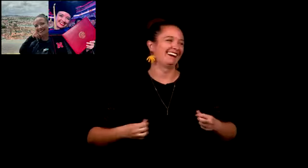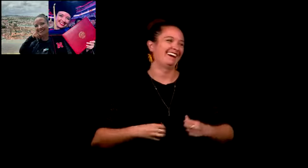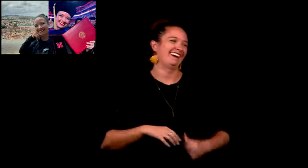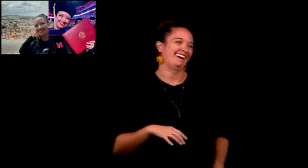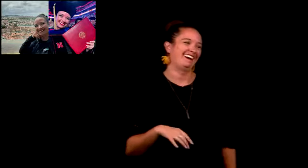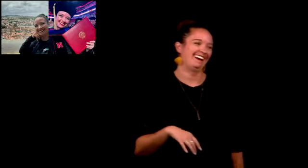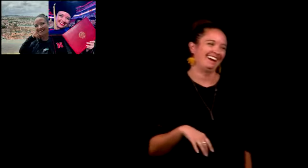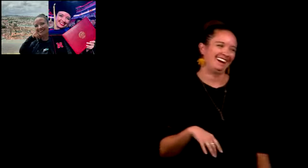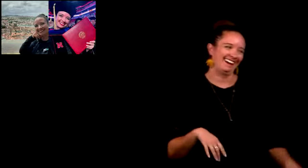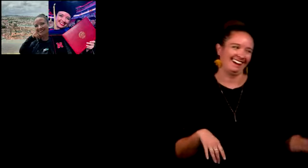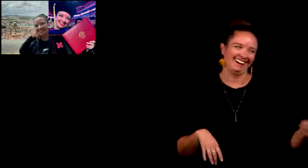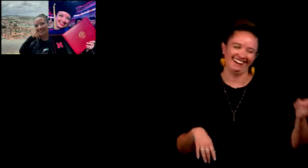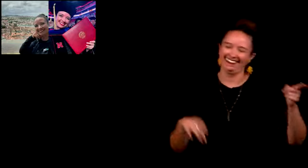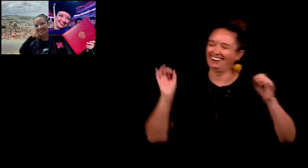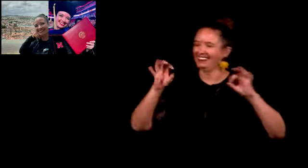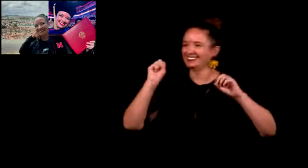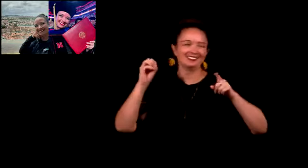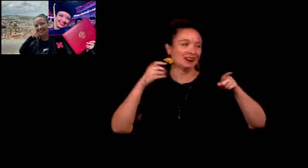say hi. There we go.